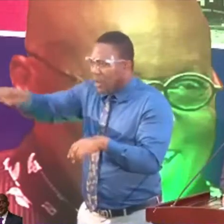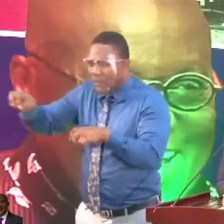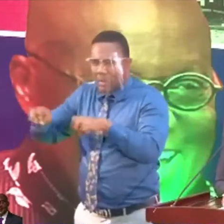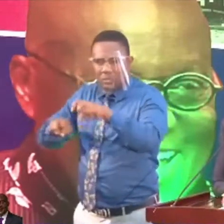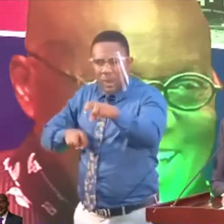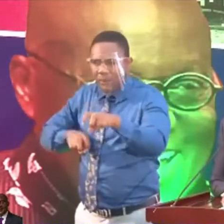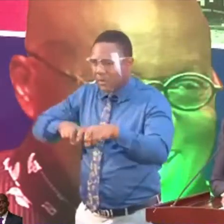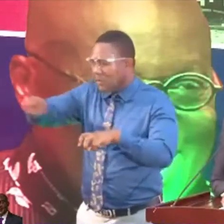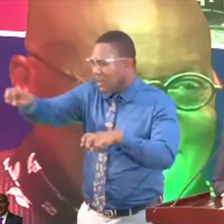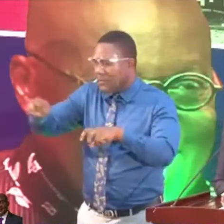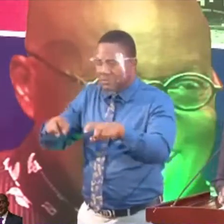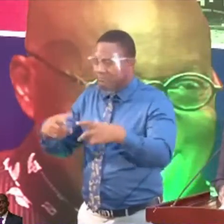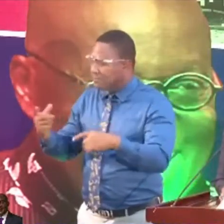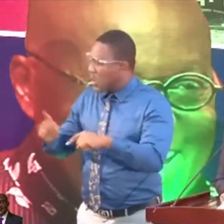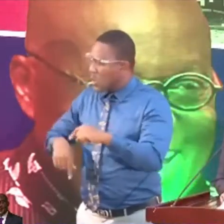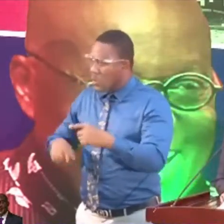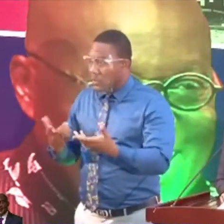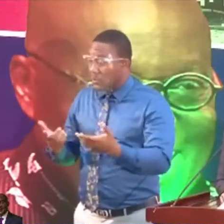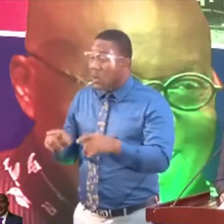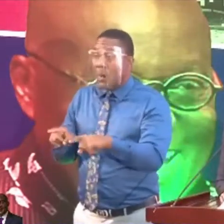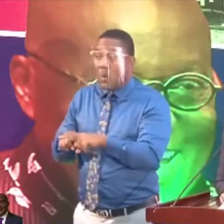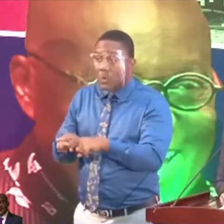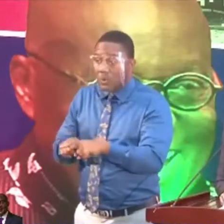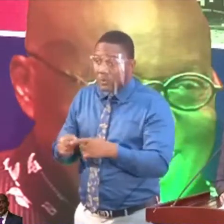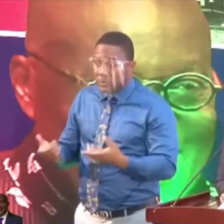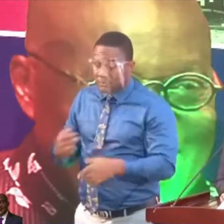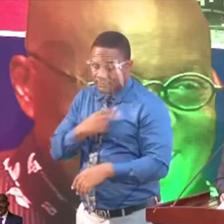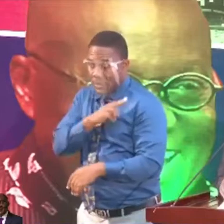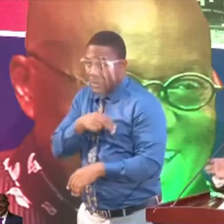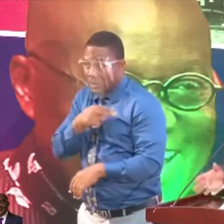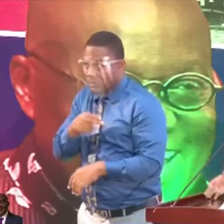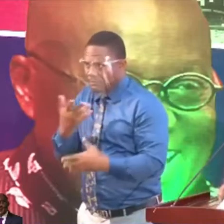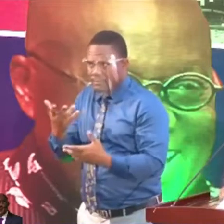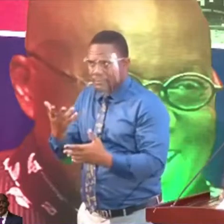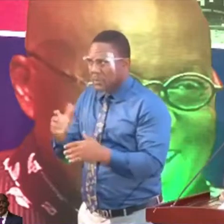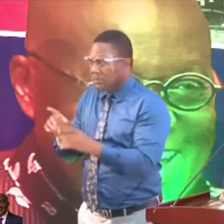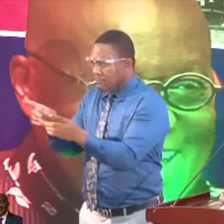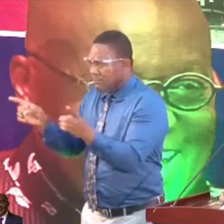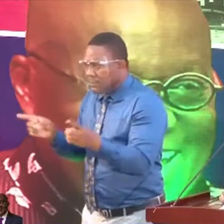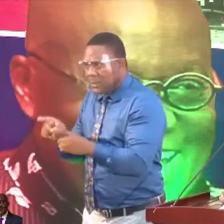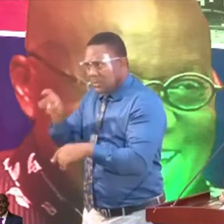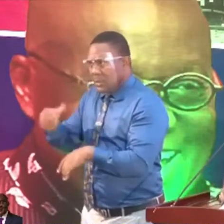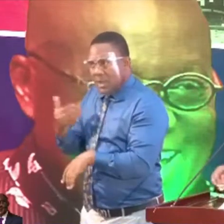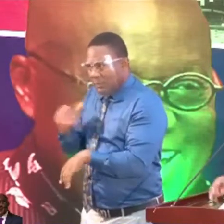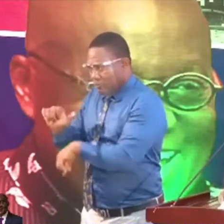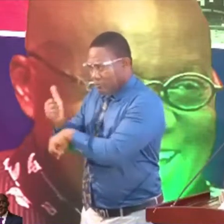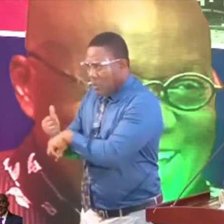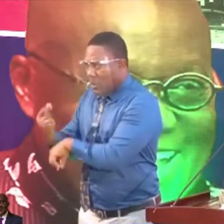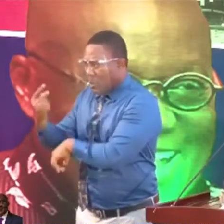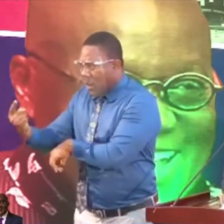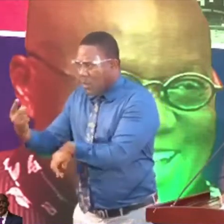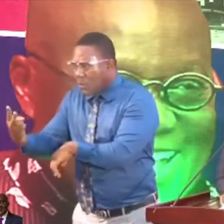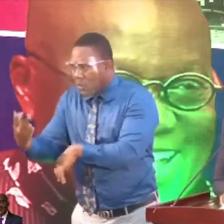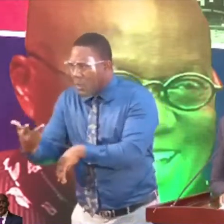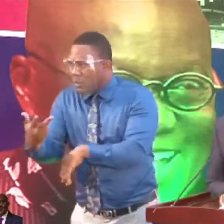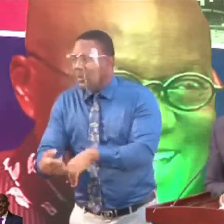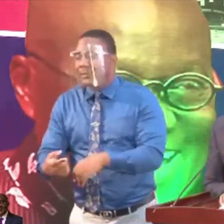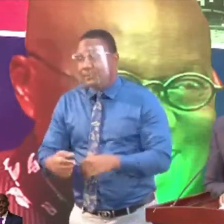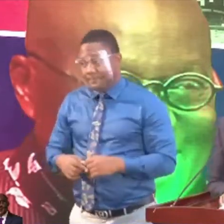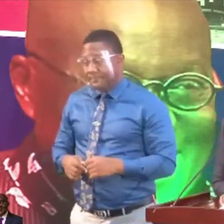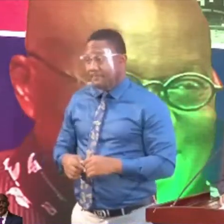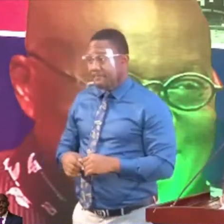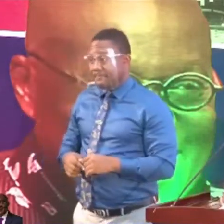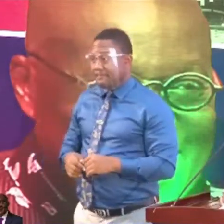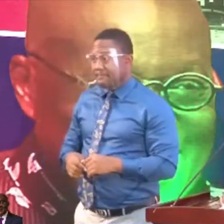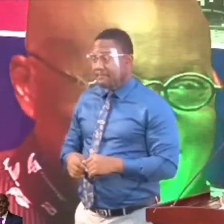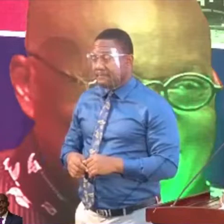to provide state-of-the-art hospitals in every district in this country. How to ensure